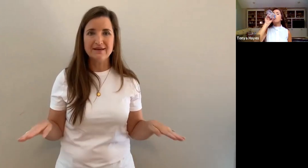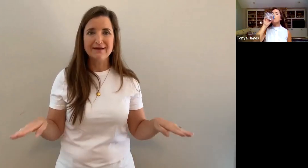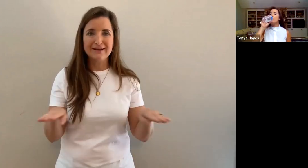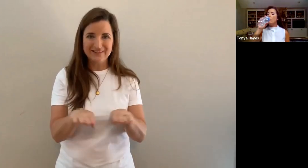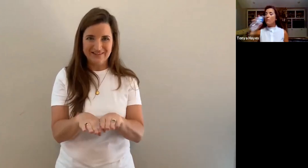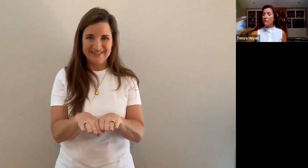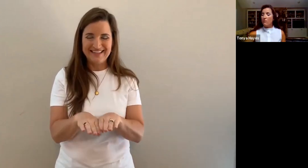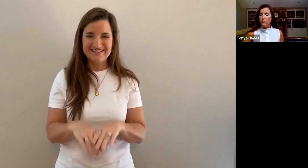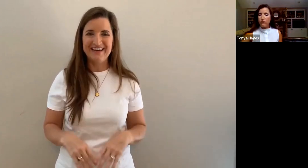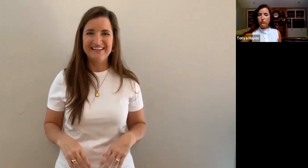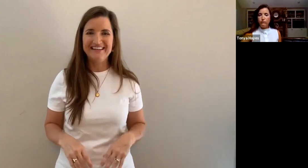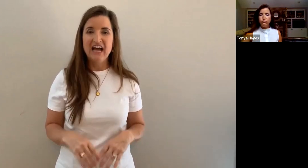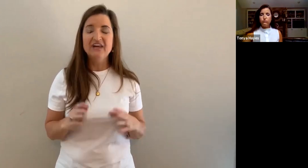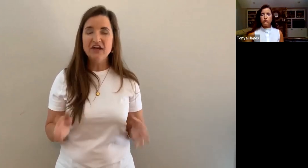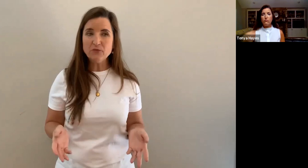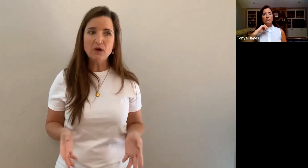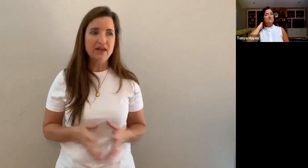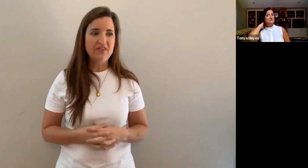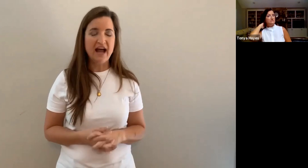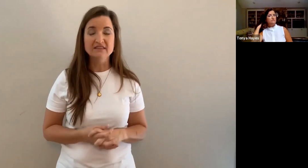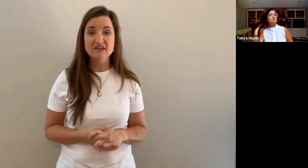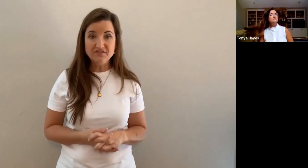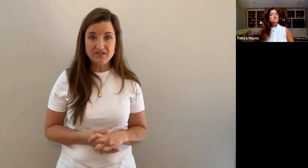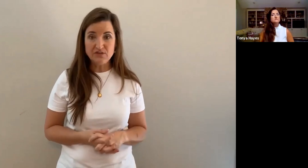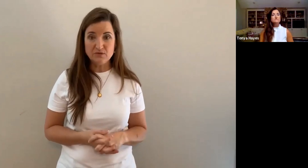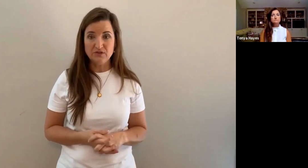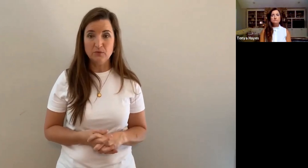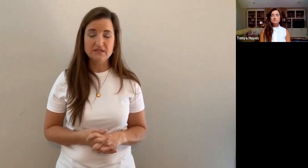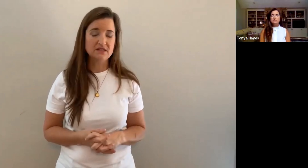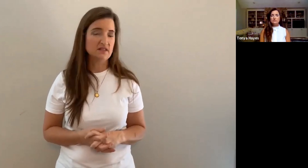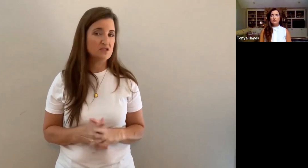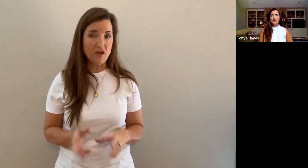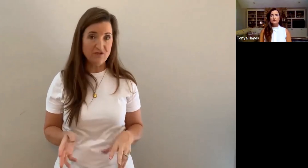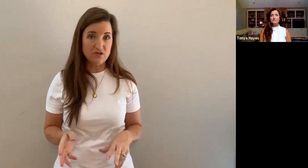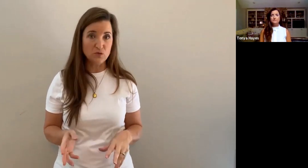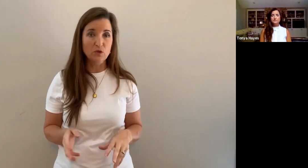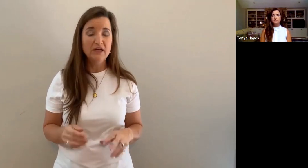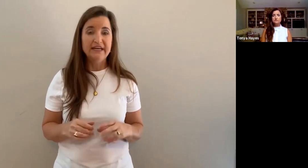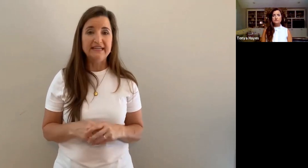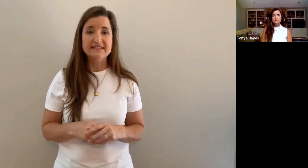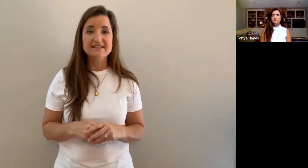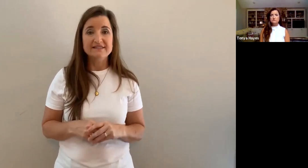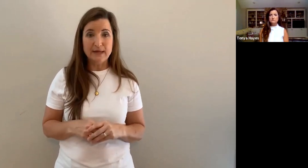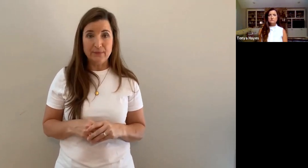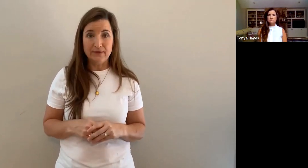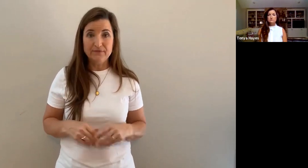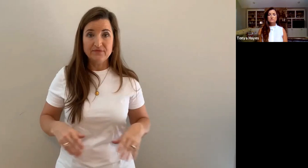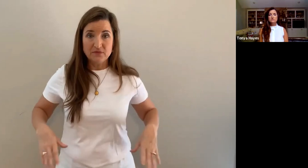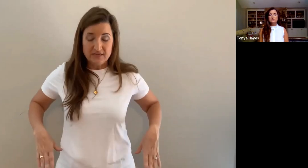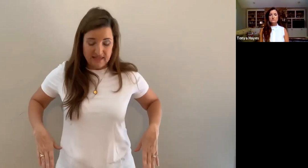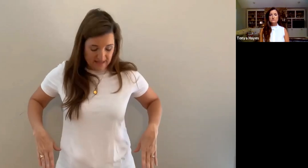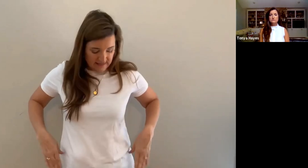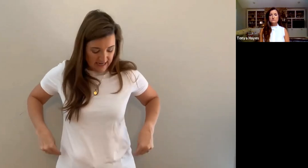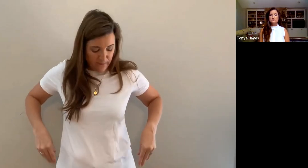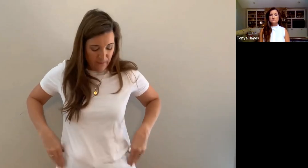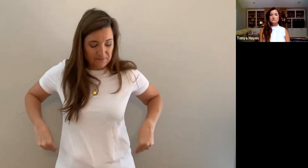is. Close, that's right. Another one that I love to use with little ones because it's so visual is diaper. So